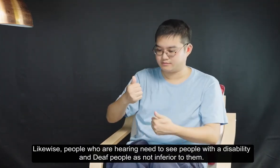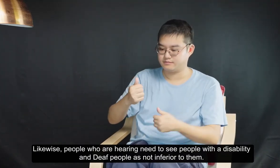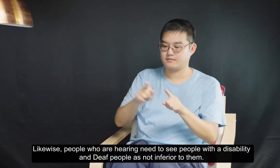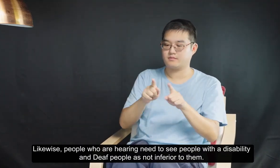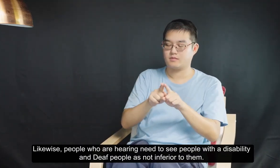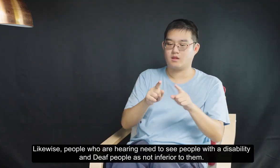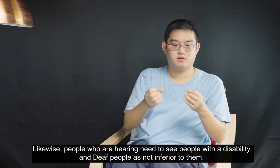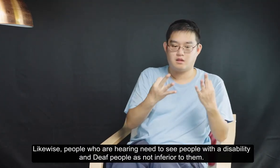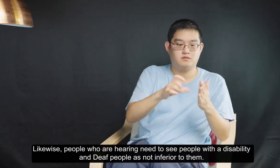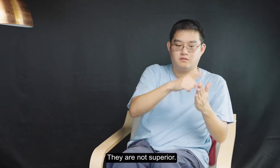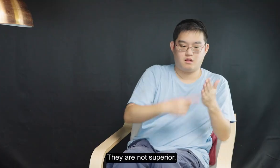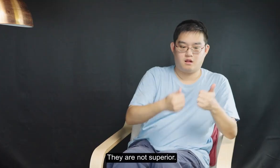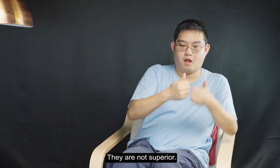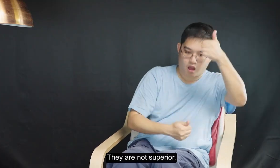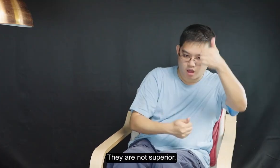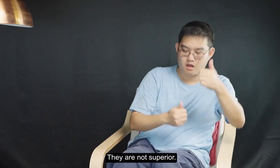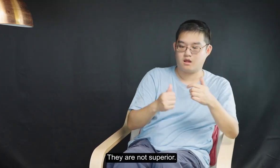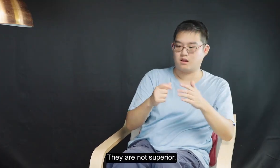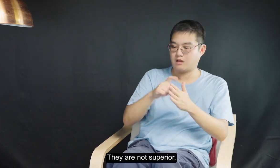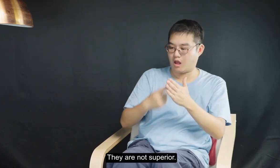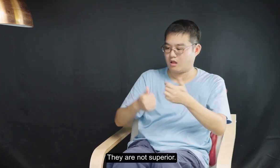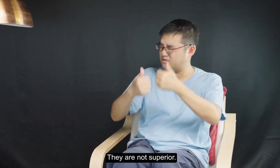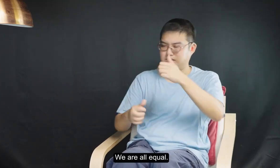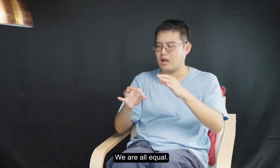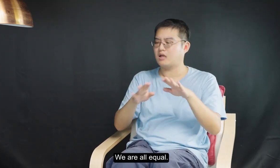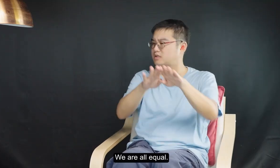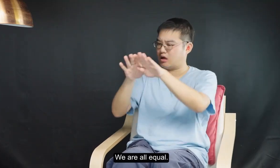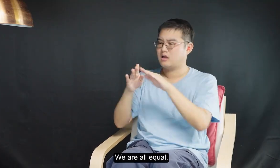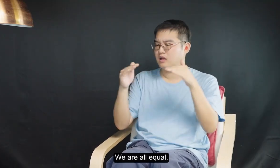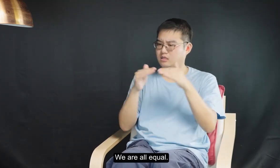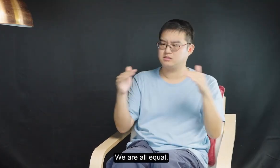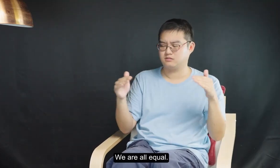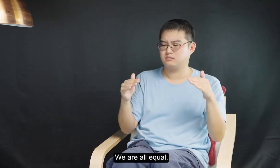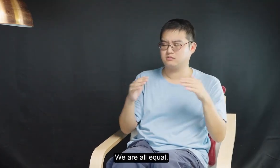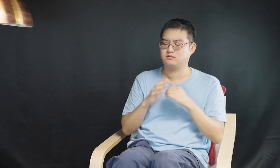them. They are not superior. We are all equal.